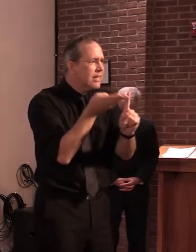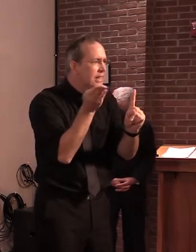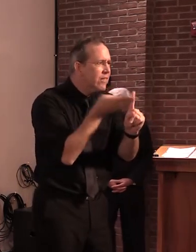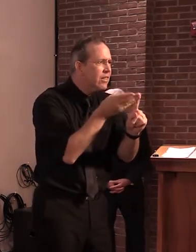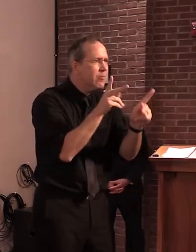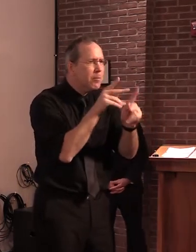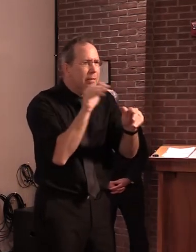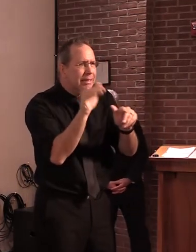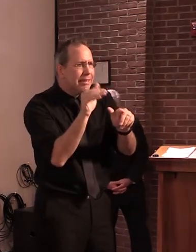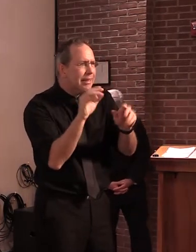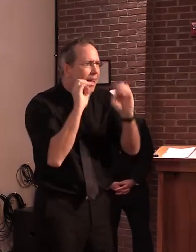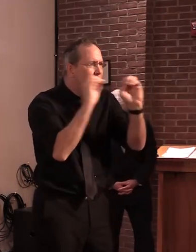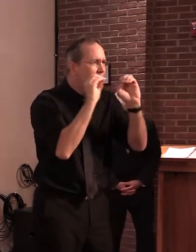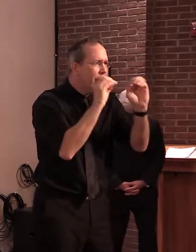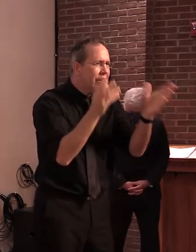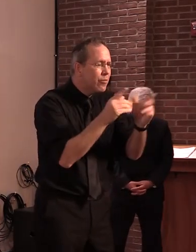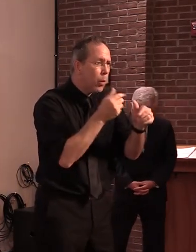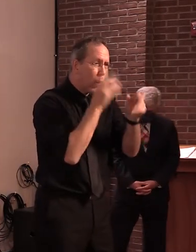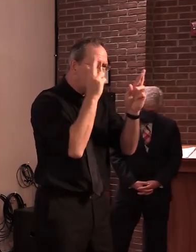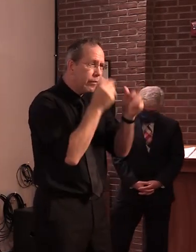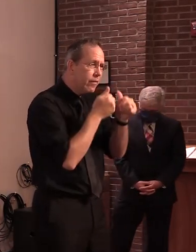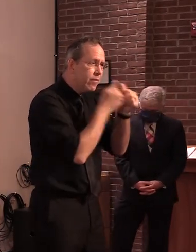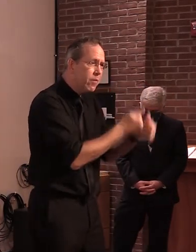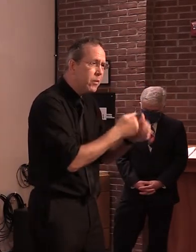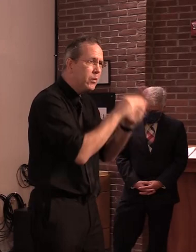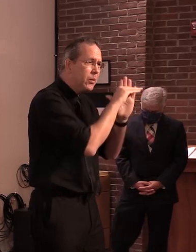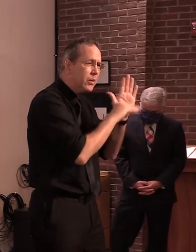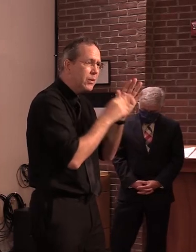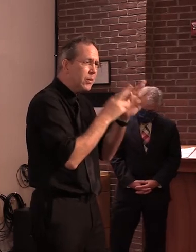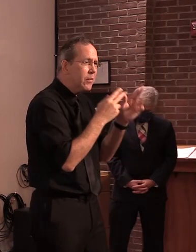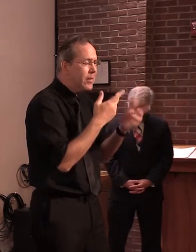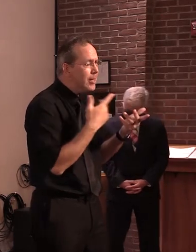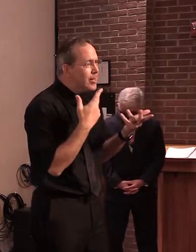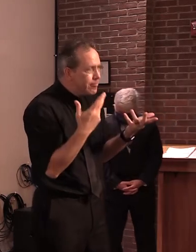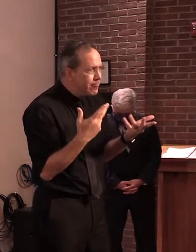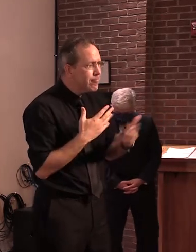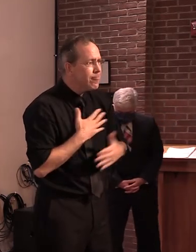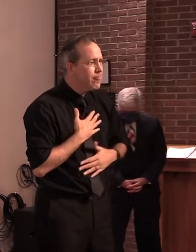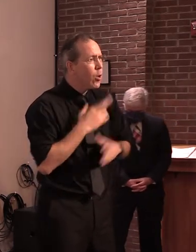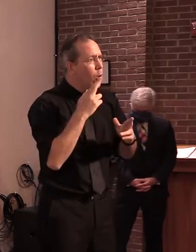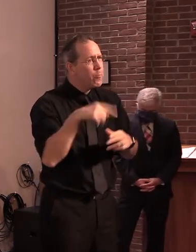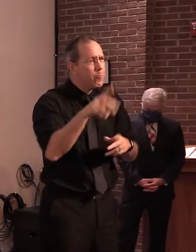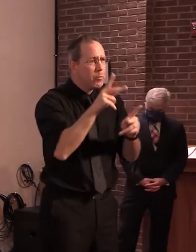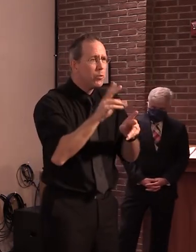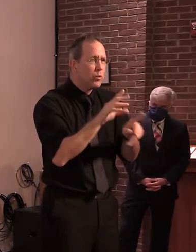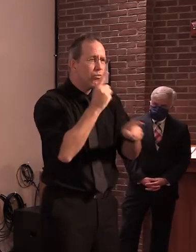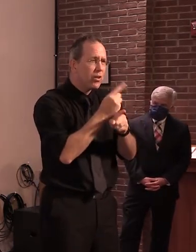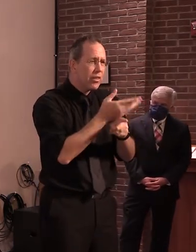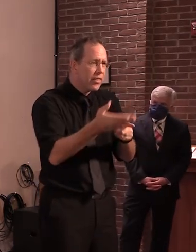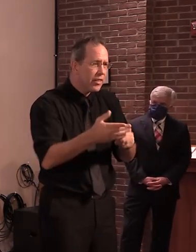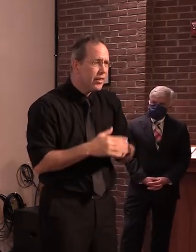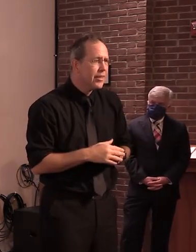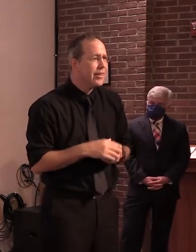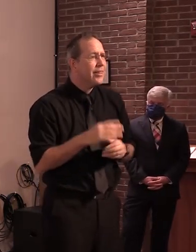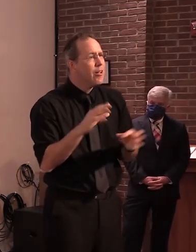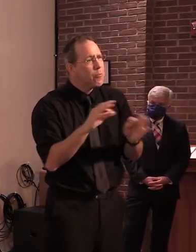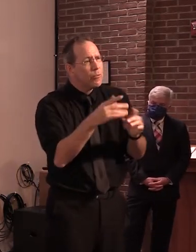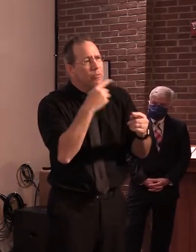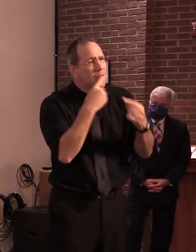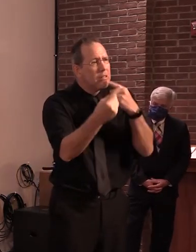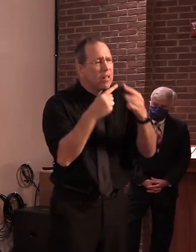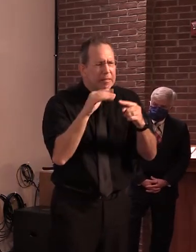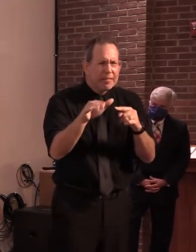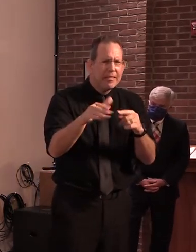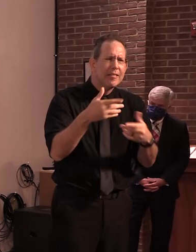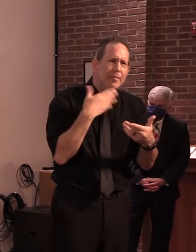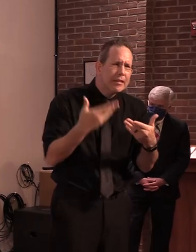know, advocating for people to do the right thing with our education approach, which is really hitting the ground running, I think that's going to be